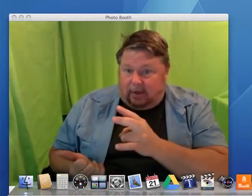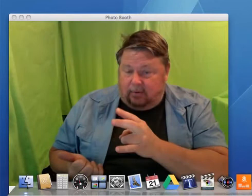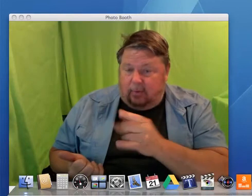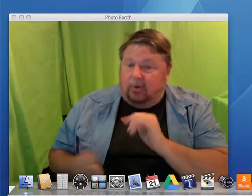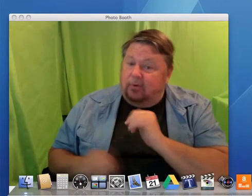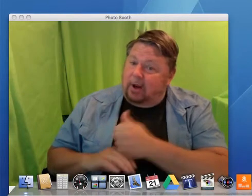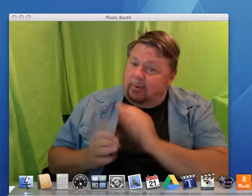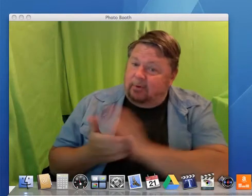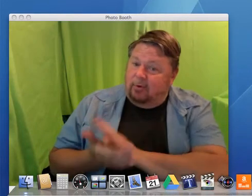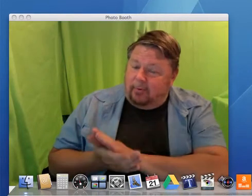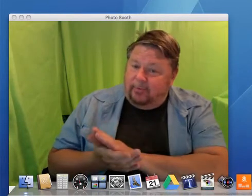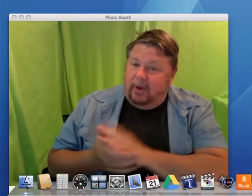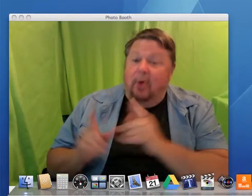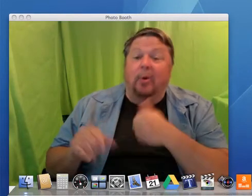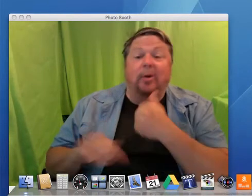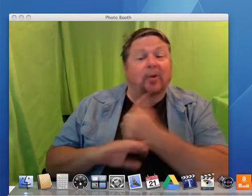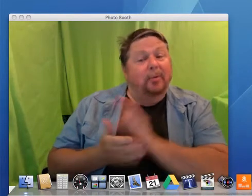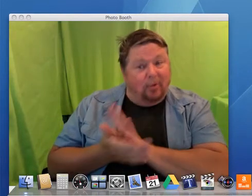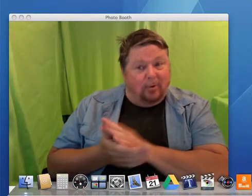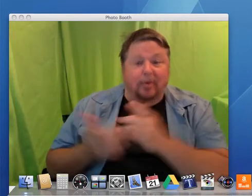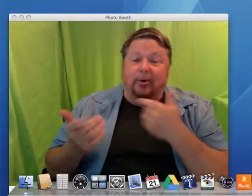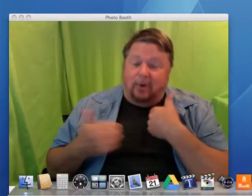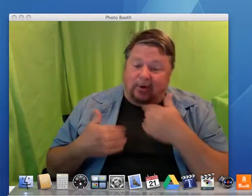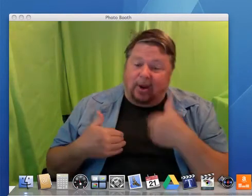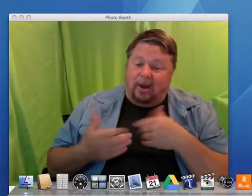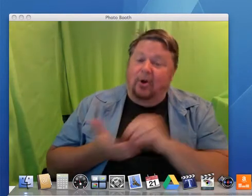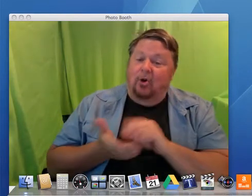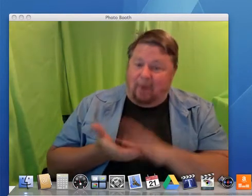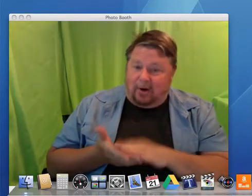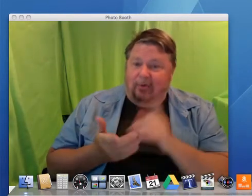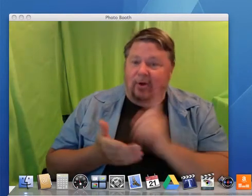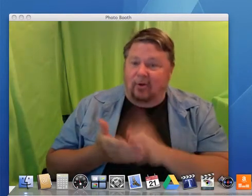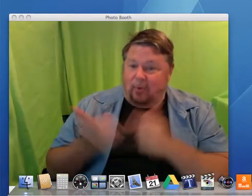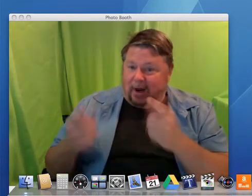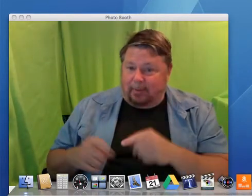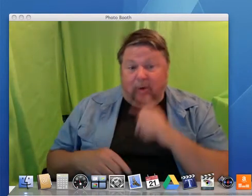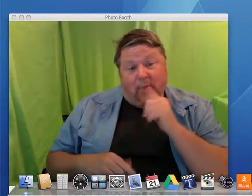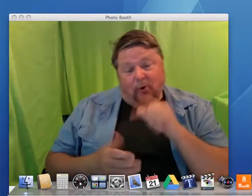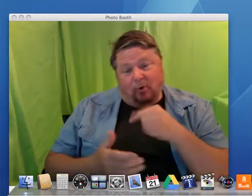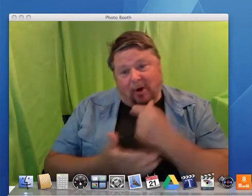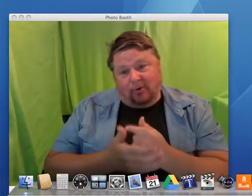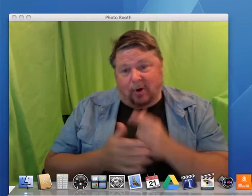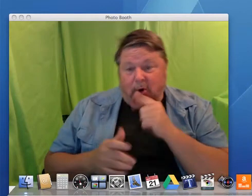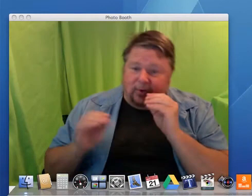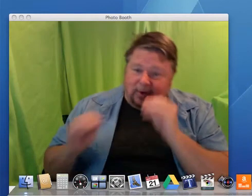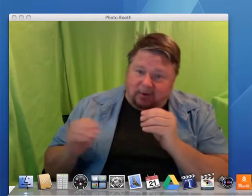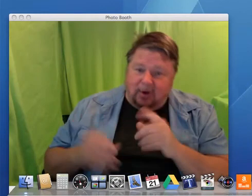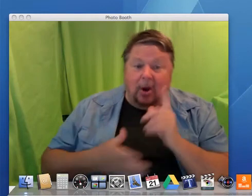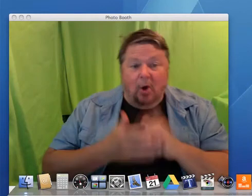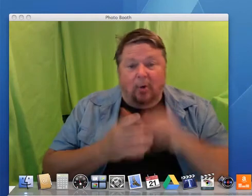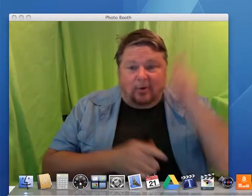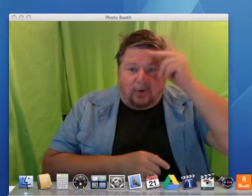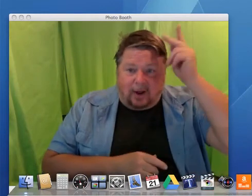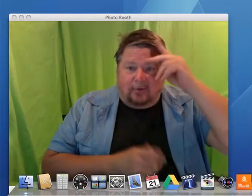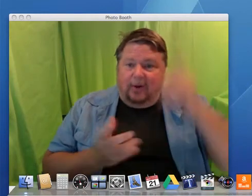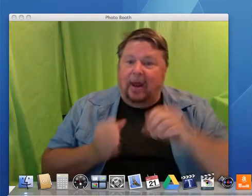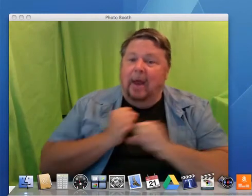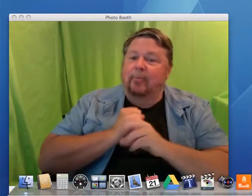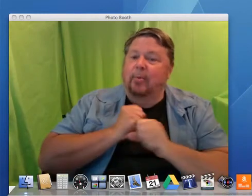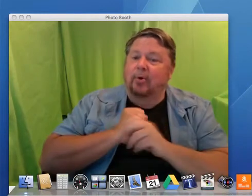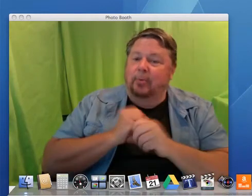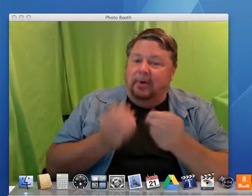1817 when you set up a school. When you set up a school, you start to have records of what happened, who graduated, who's teaching, what's your